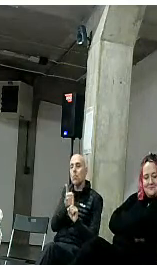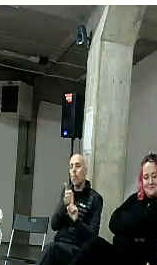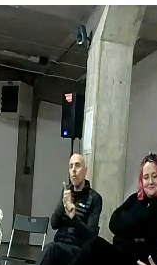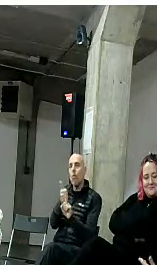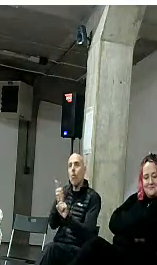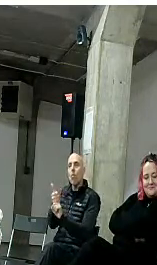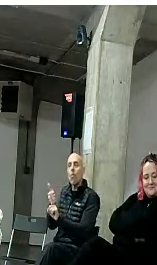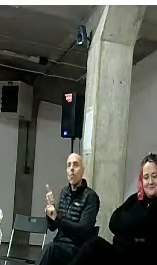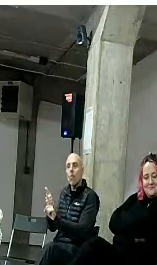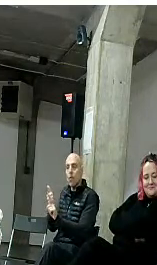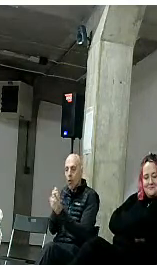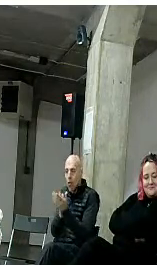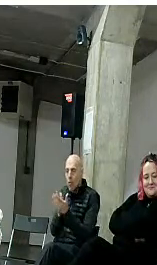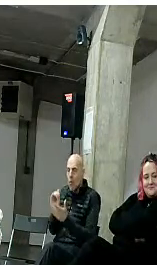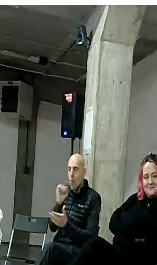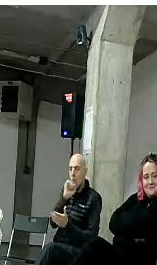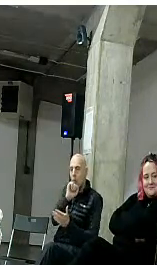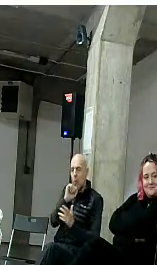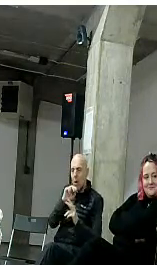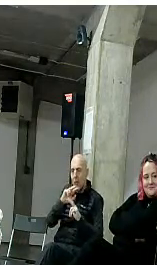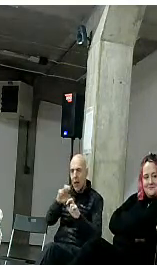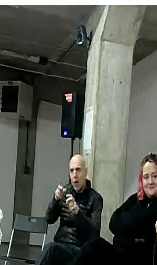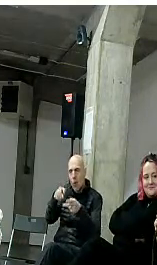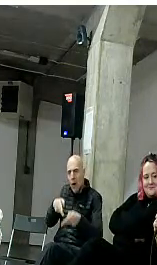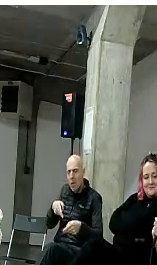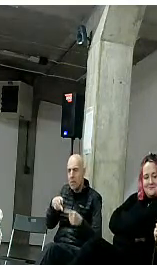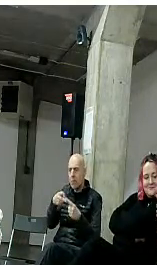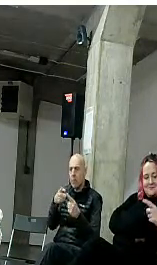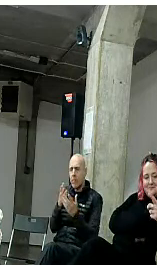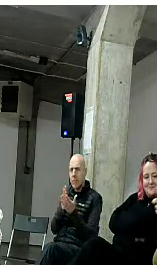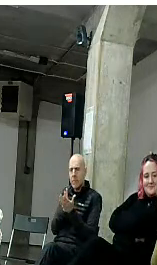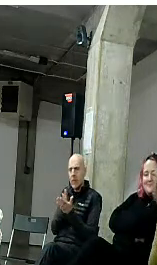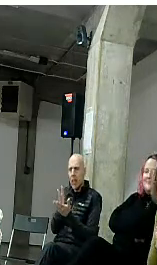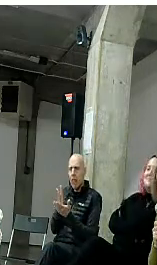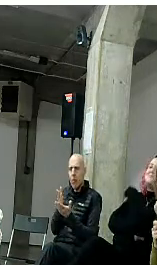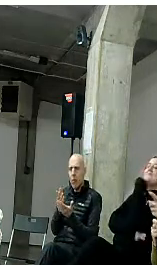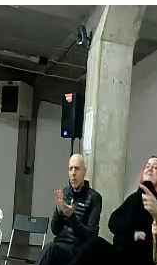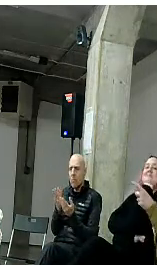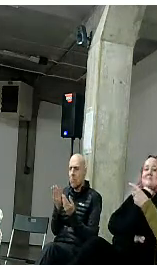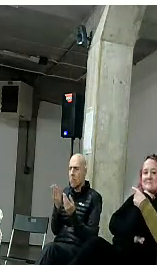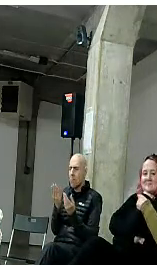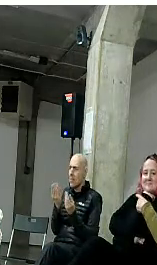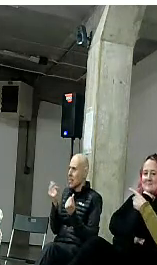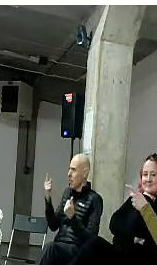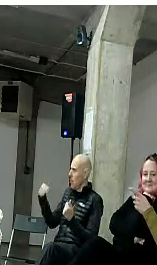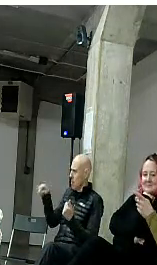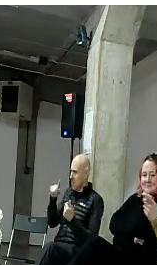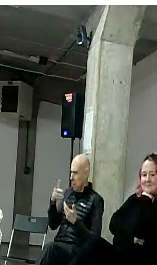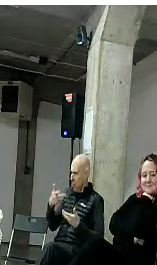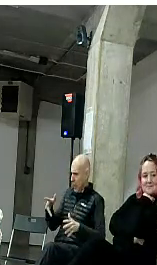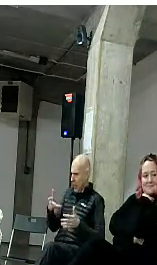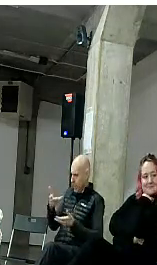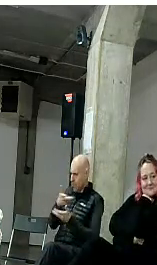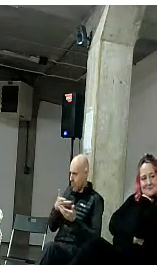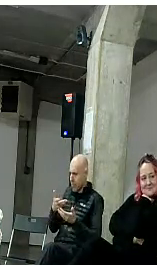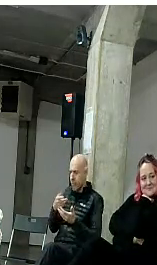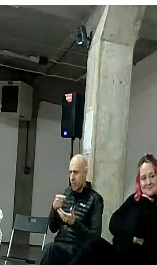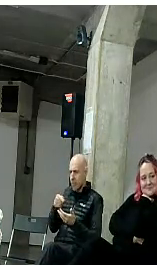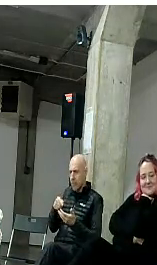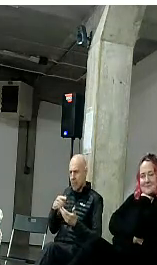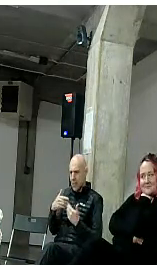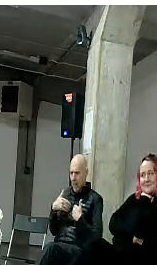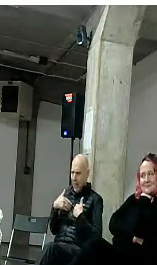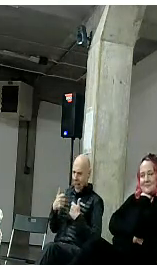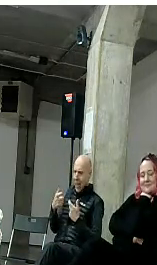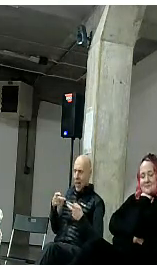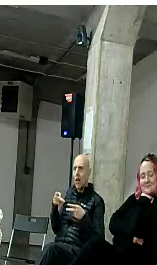through inquest families, through events, through some of the healing ways that you've talked about in this